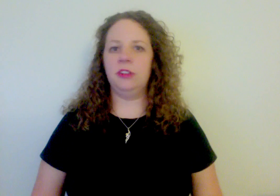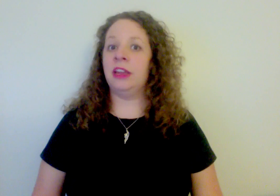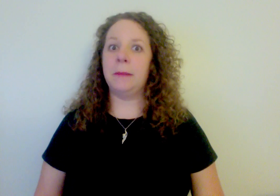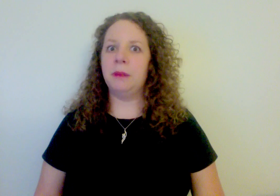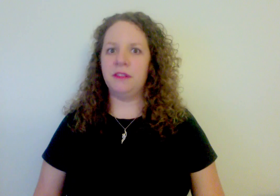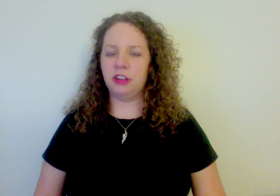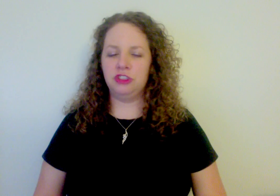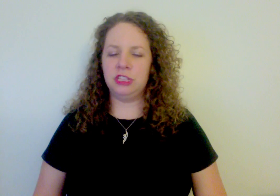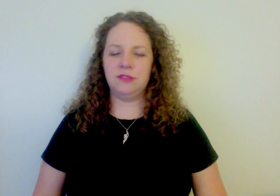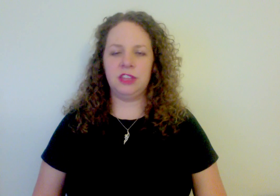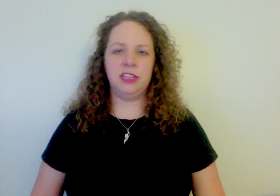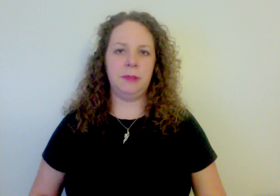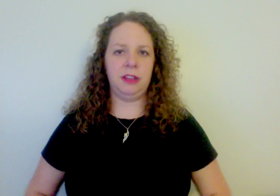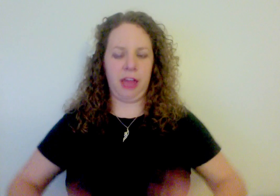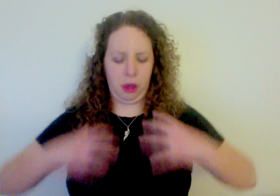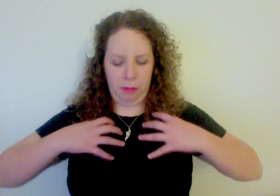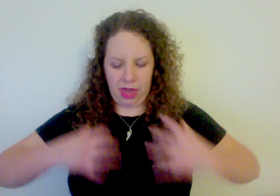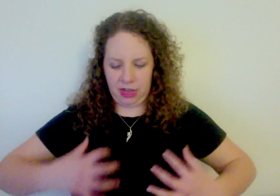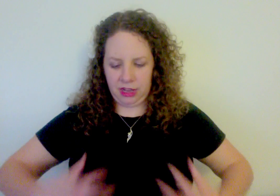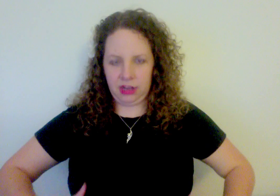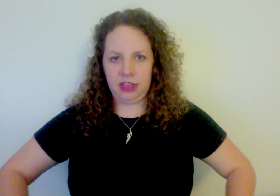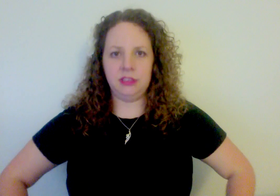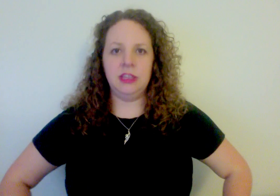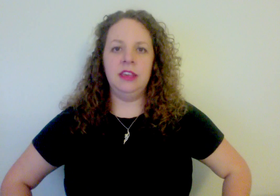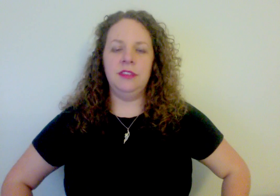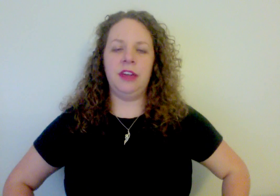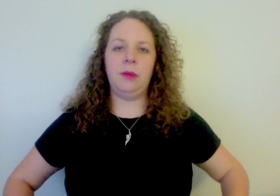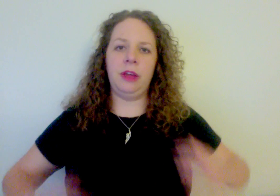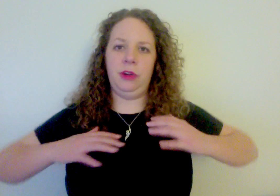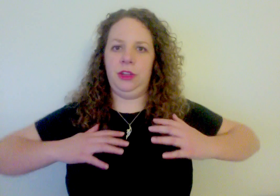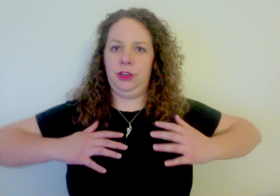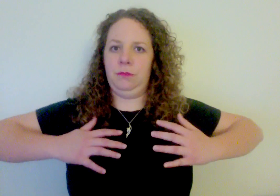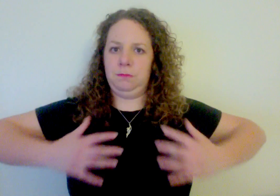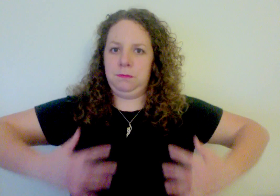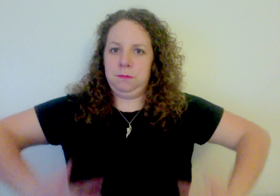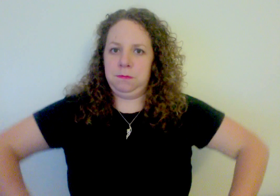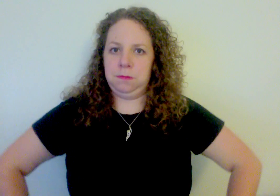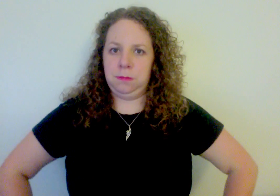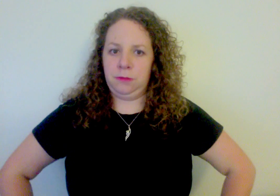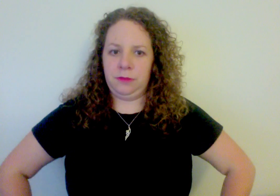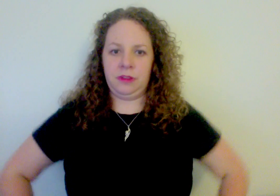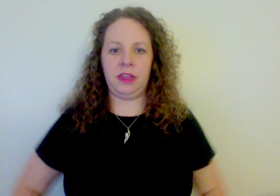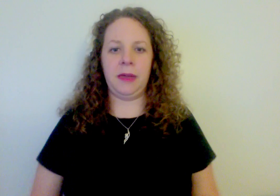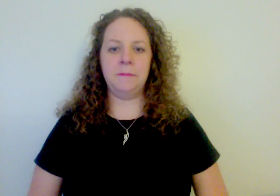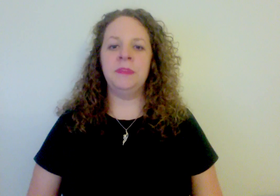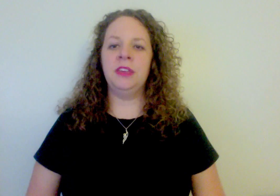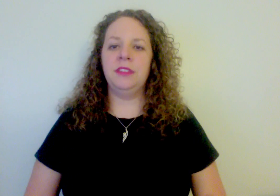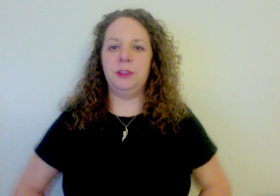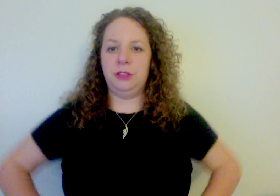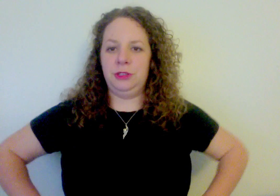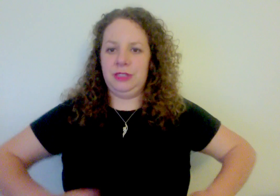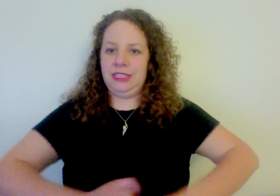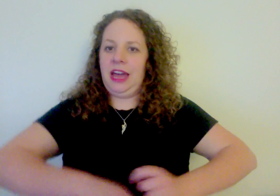kind of puff out your cheeks for that depending on how padded it is that way, or you can do, okay? And you can do the tie